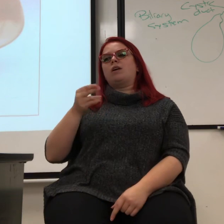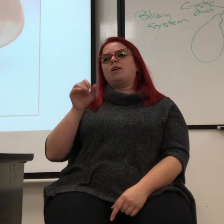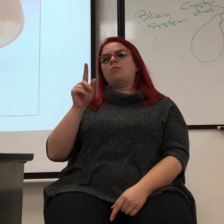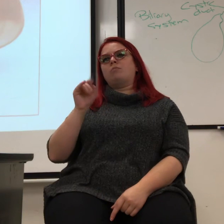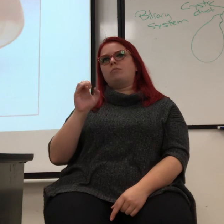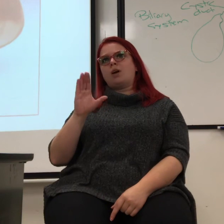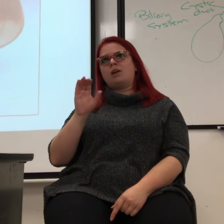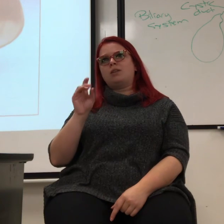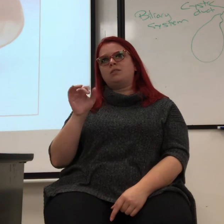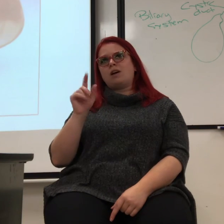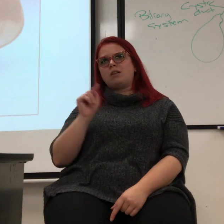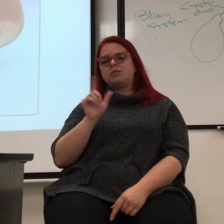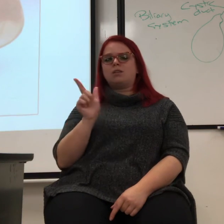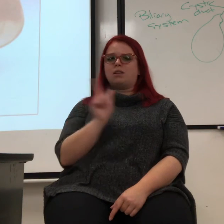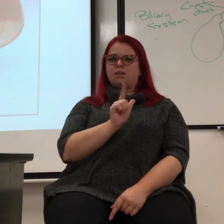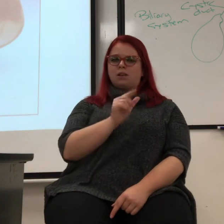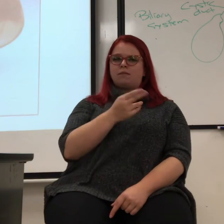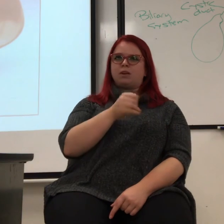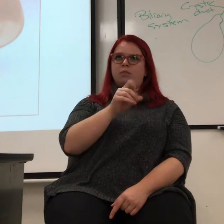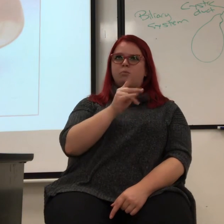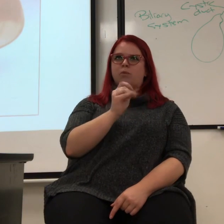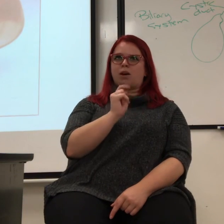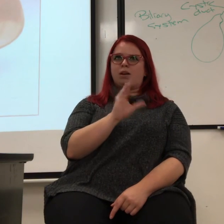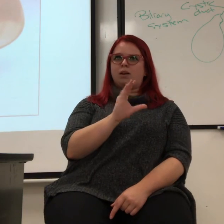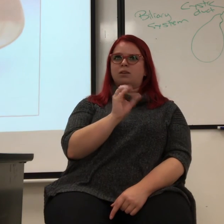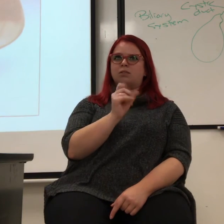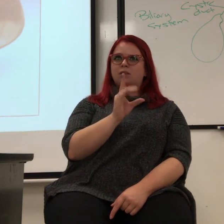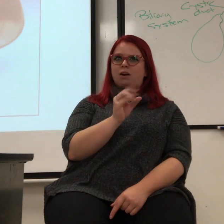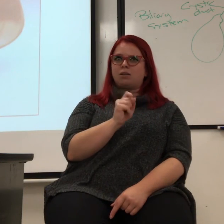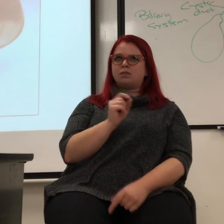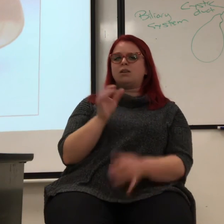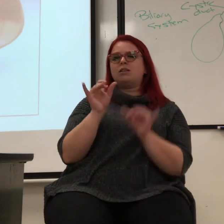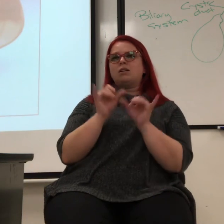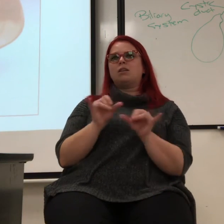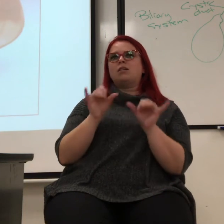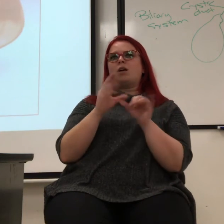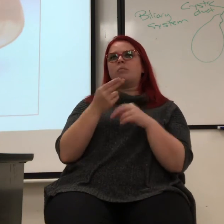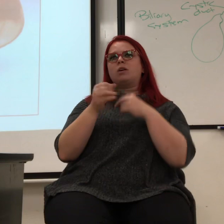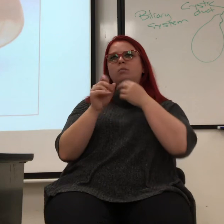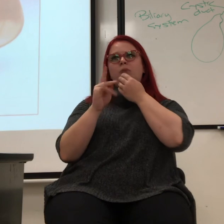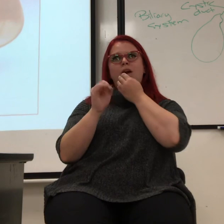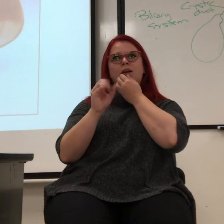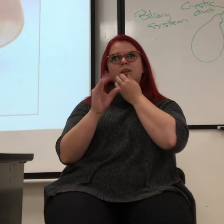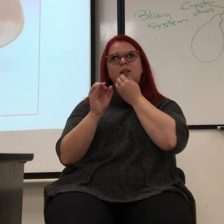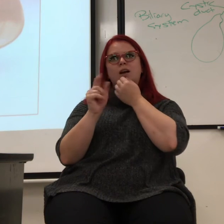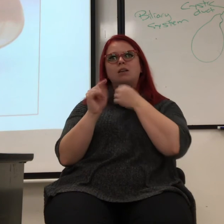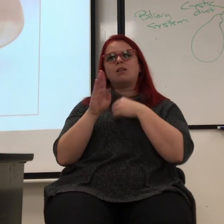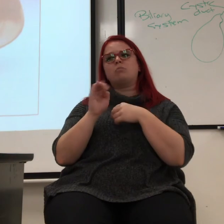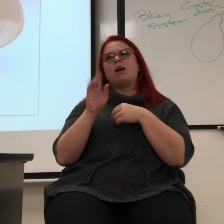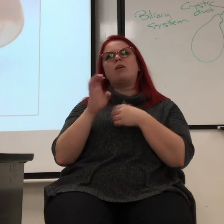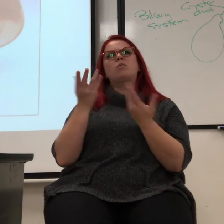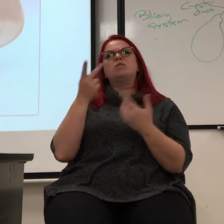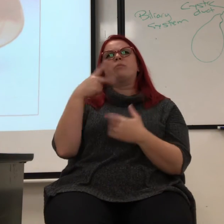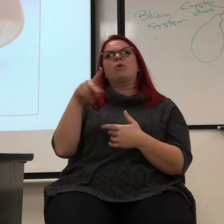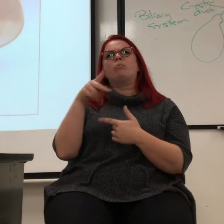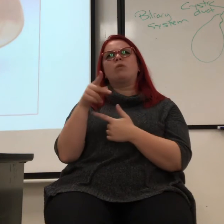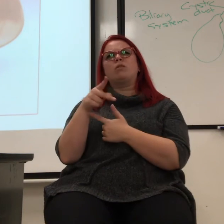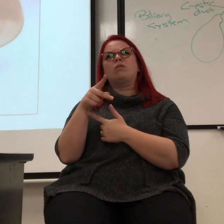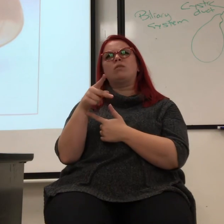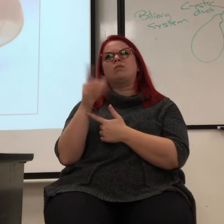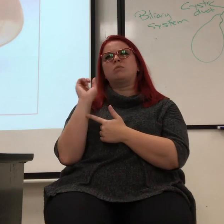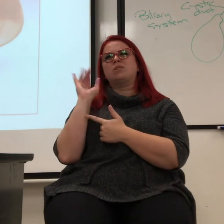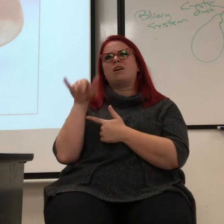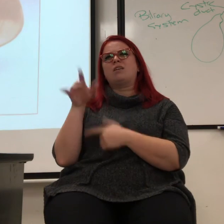hepatic duct, common hepatic duct, cystic duct, bile duct. What do you think the purple vessel is?